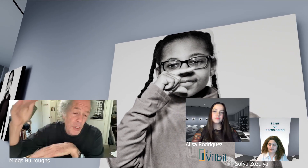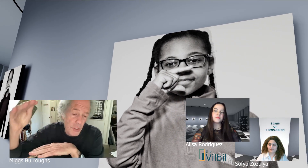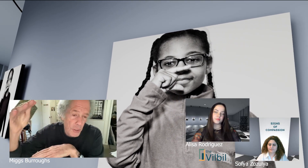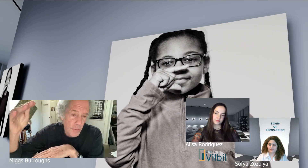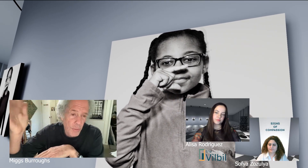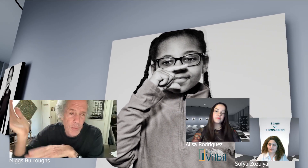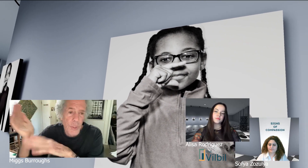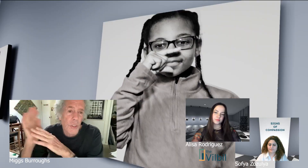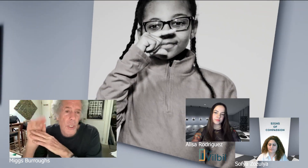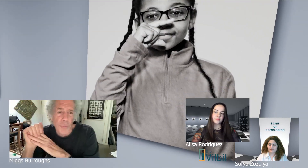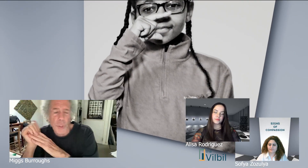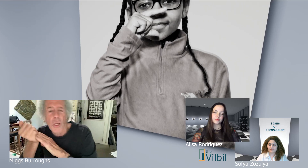six times.